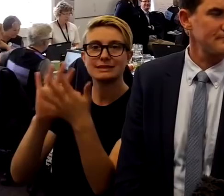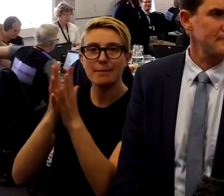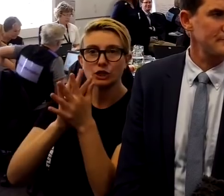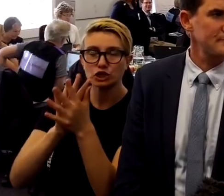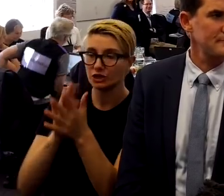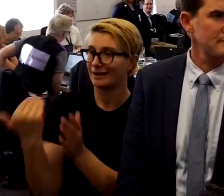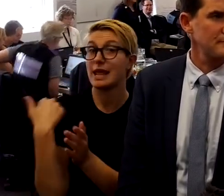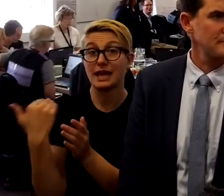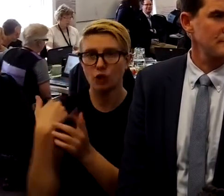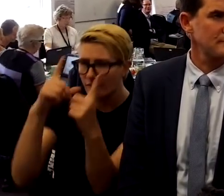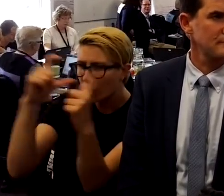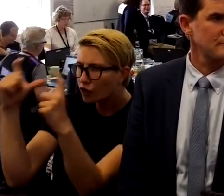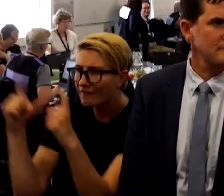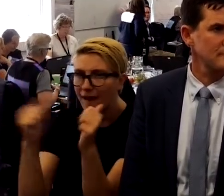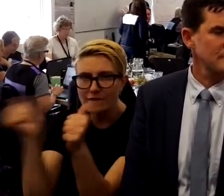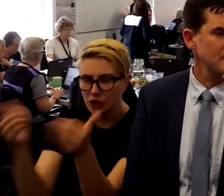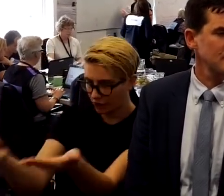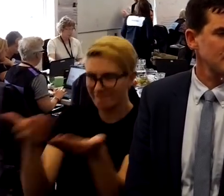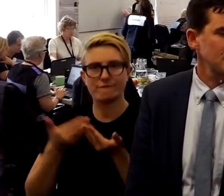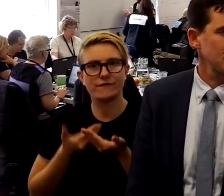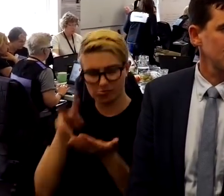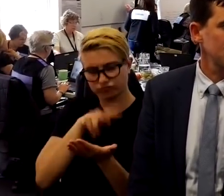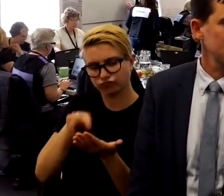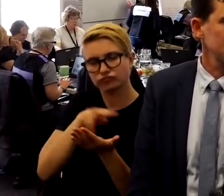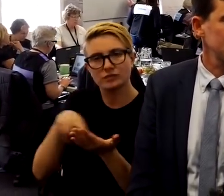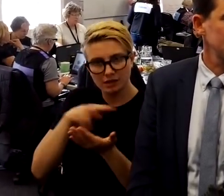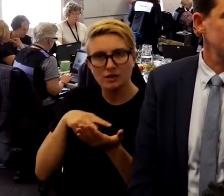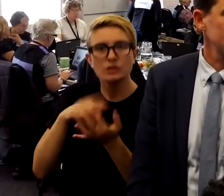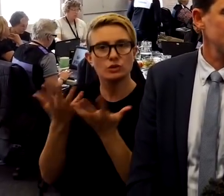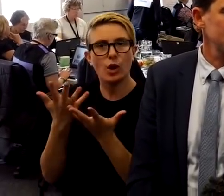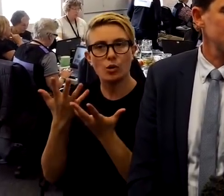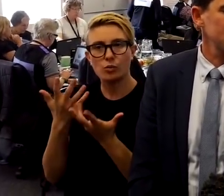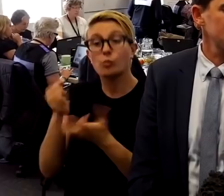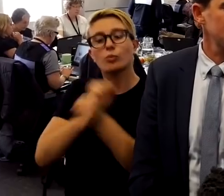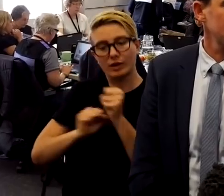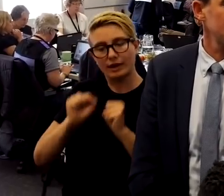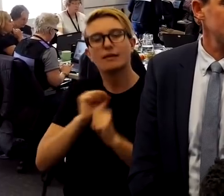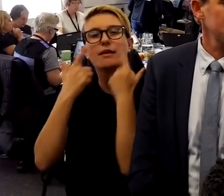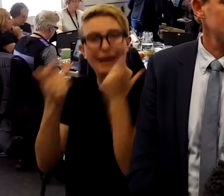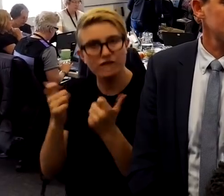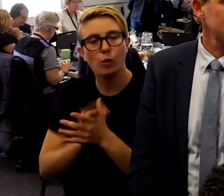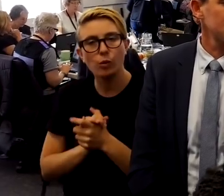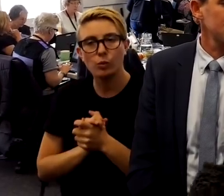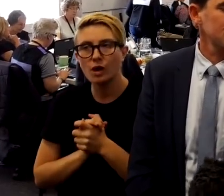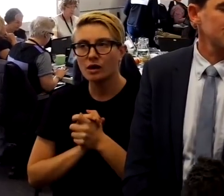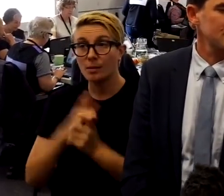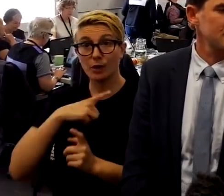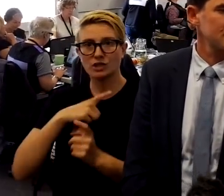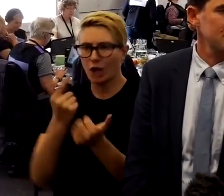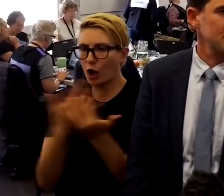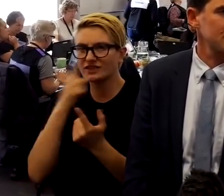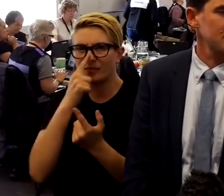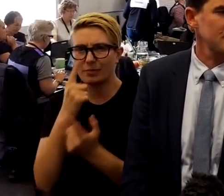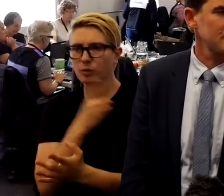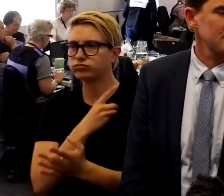some photographs. Let's understand what it's all about. Get that advice. Be very measured, because you get a lot of angst around